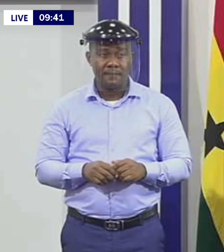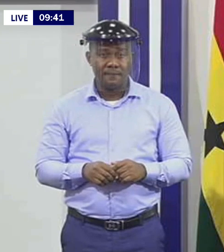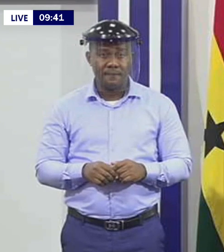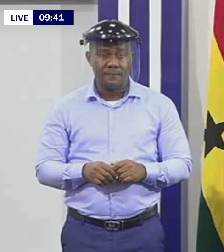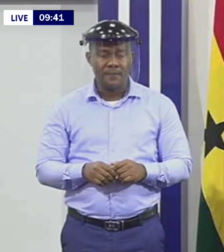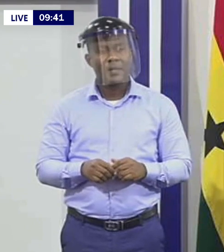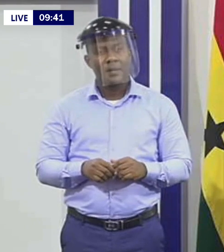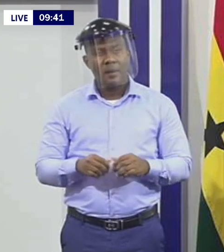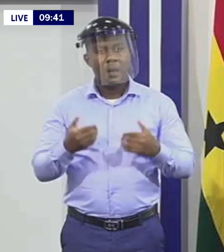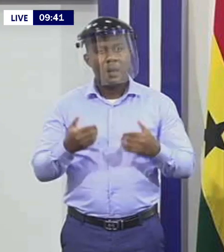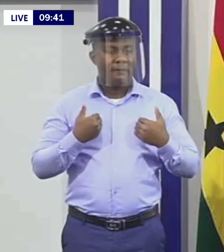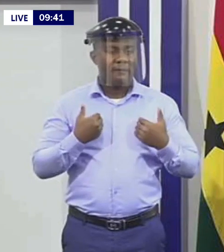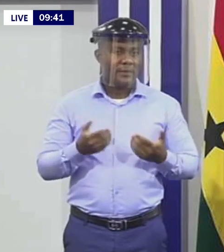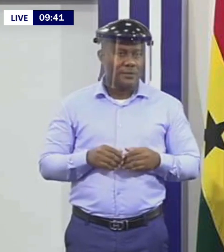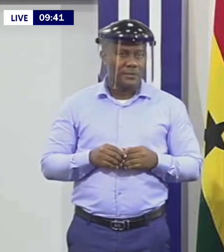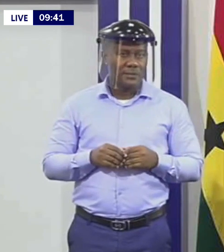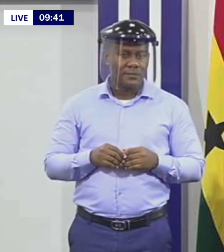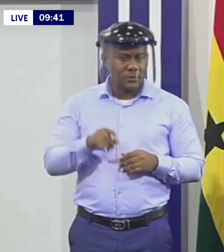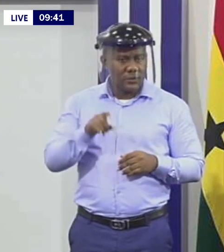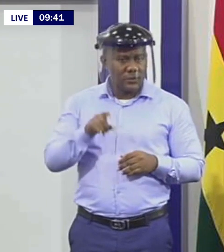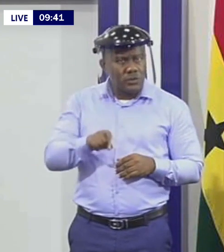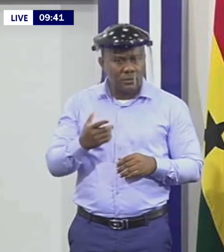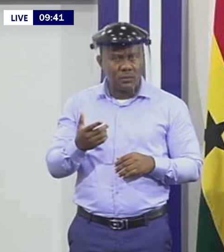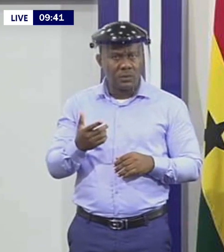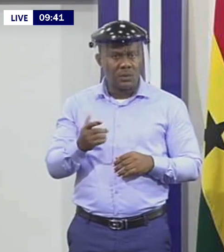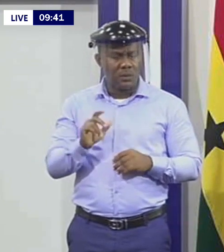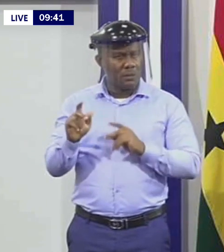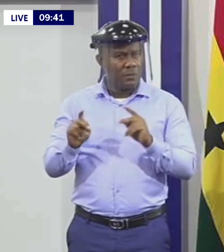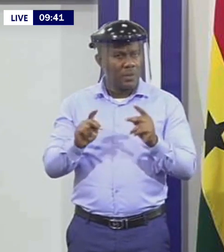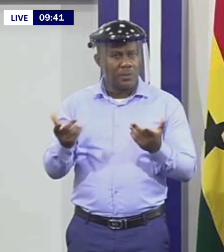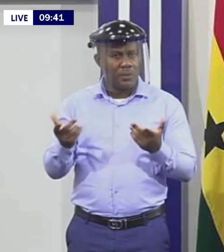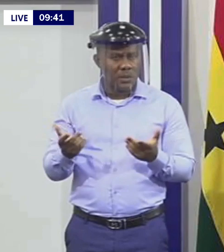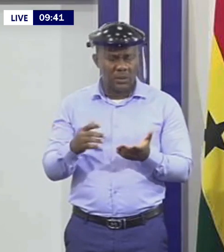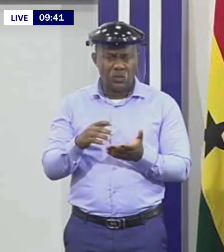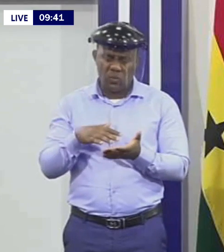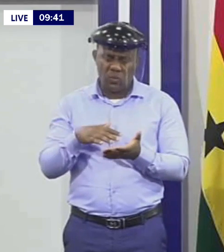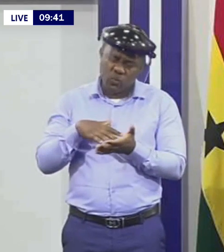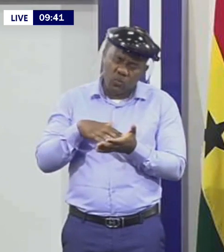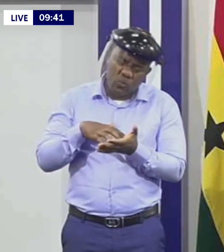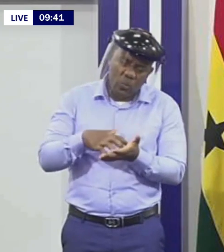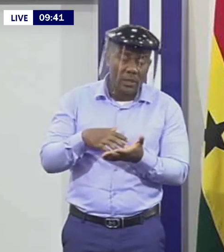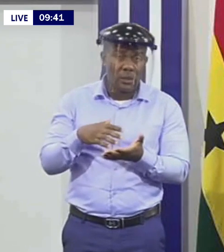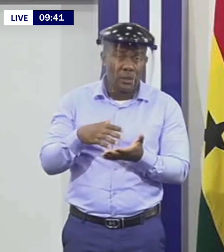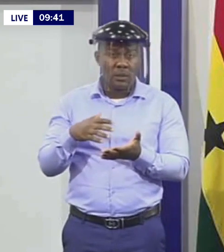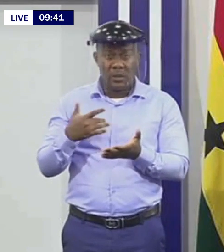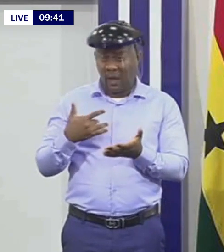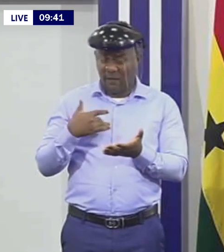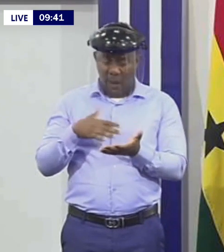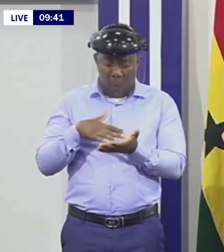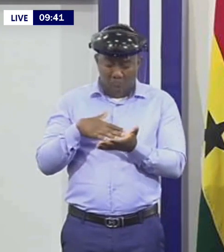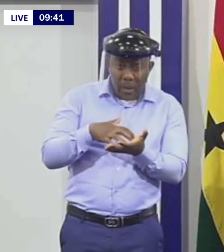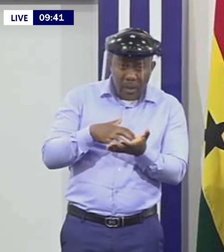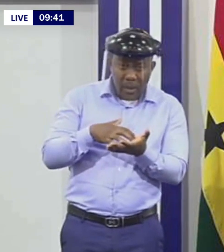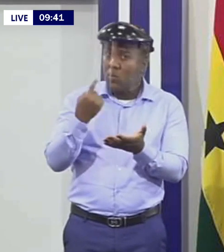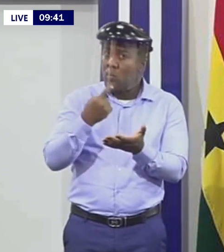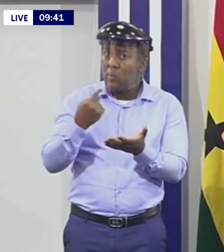There is the need and call for protection of those that are vulnerable. We are mentioning this just for the sake of mentioning